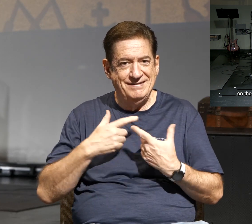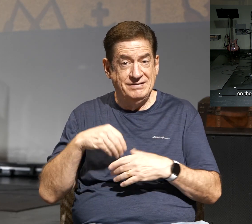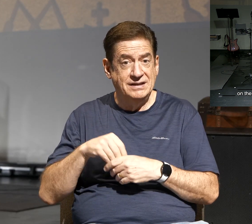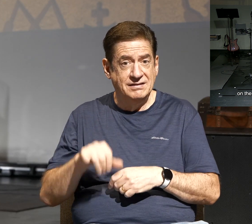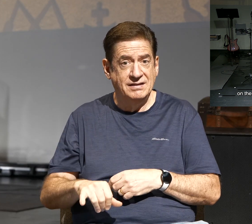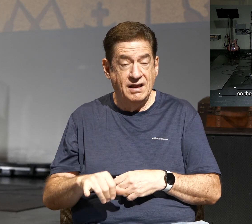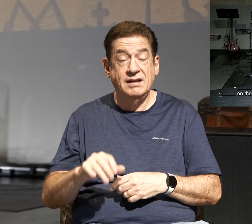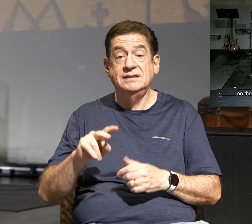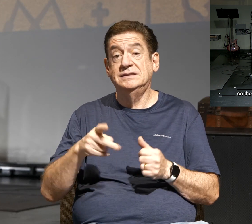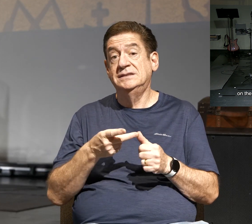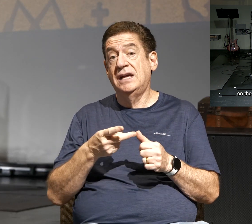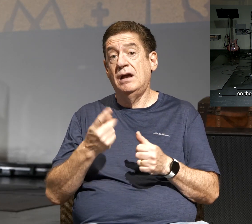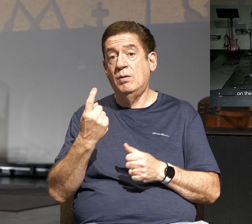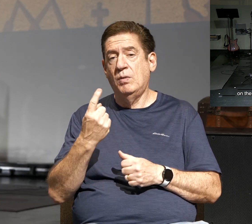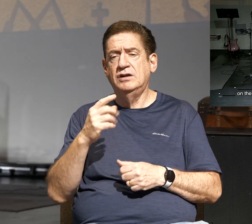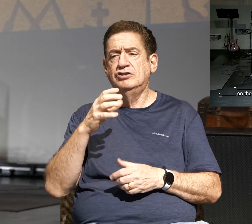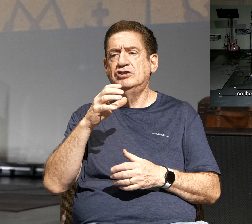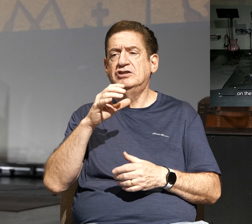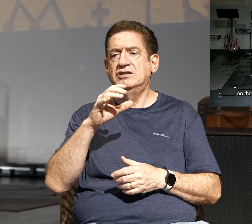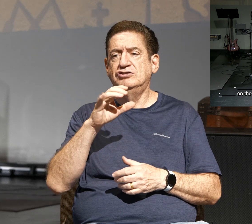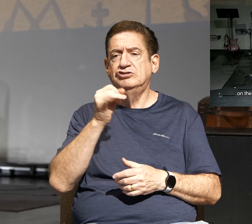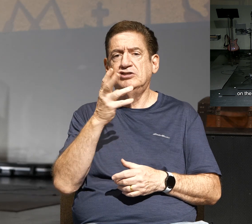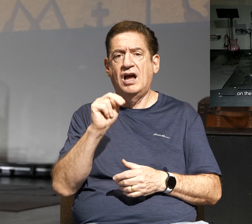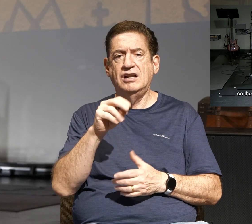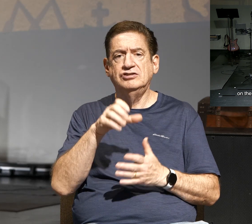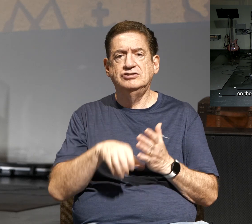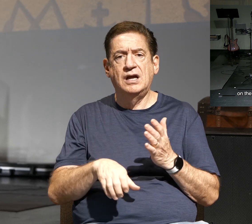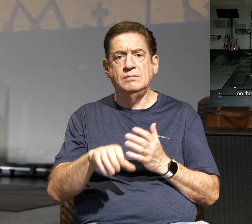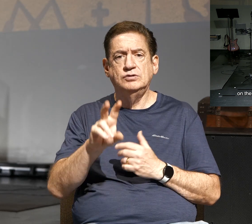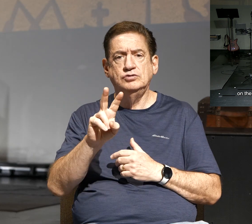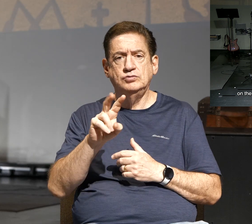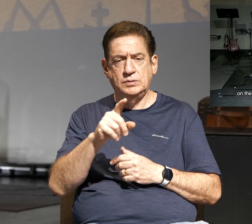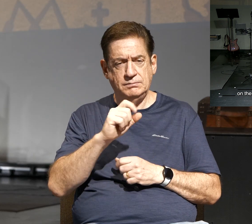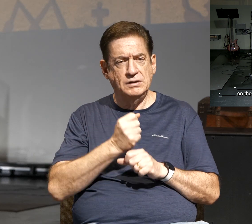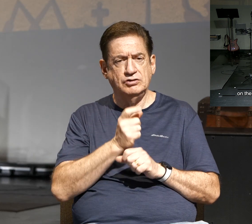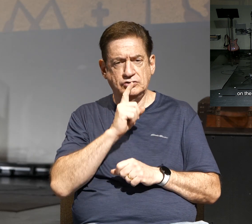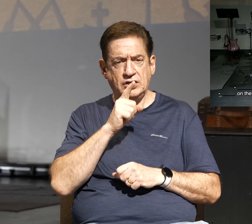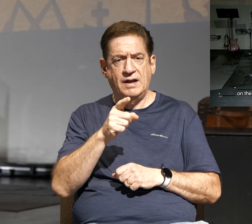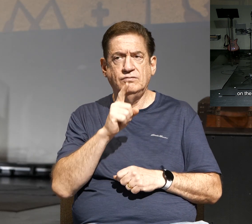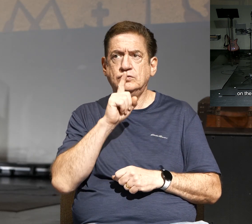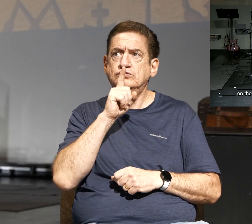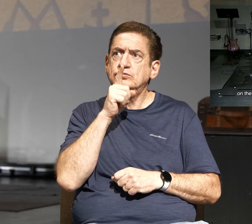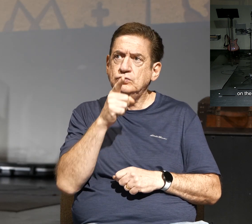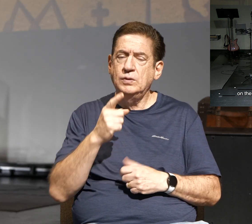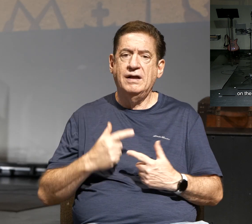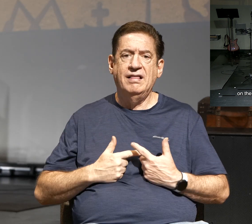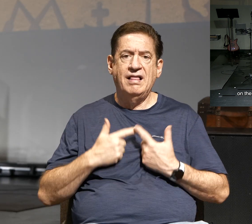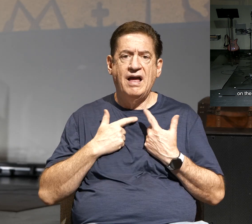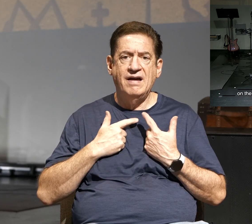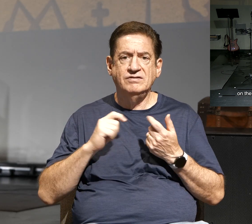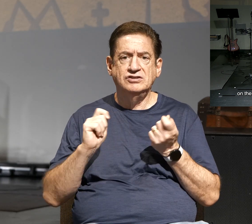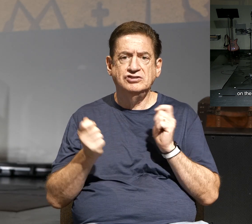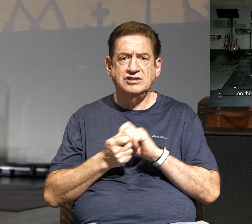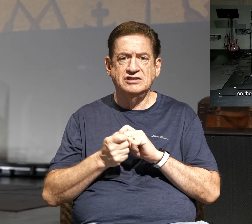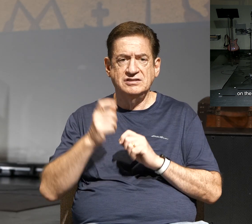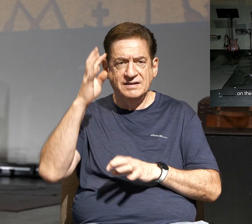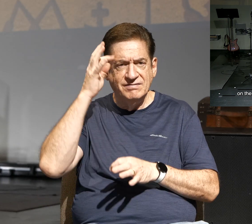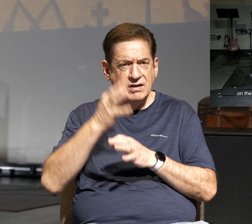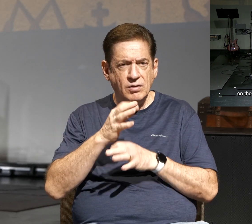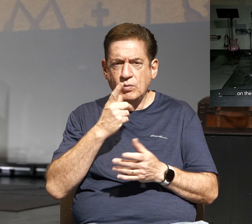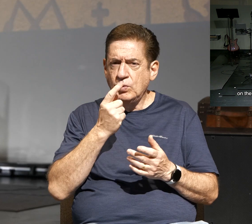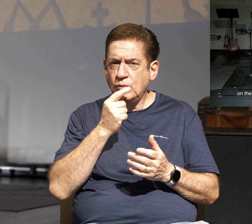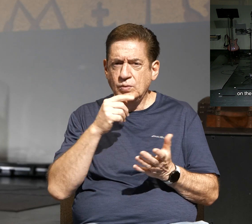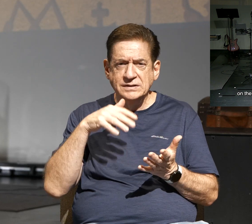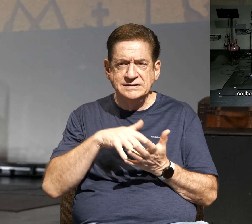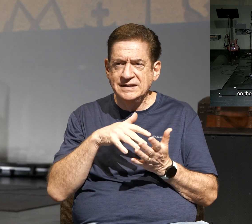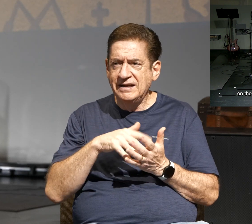chapter 2. You need to make sure that you have true life-changing faith. What did we study last week? Who was the person